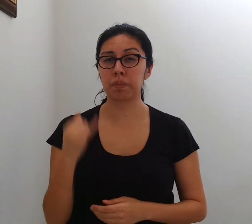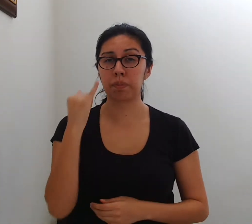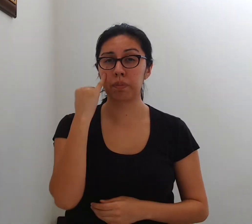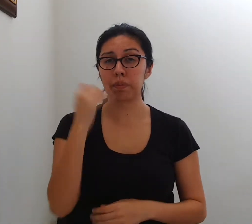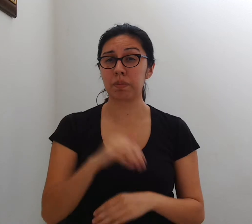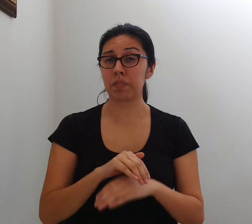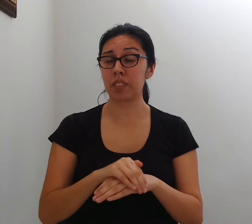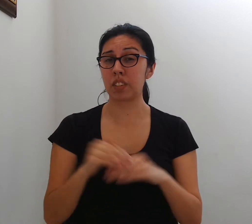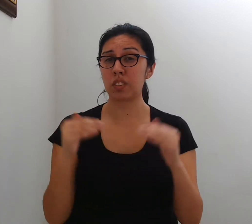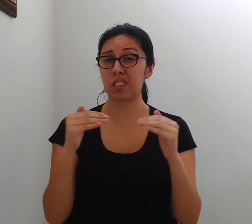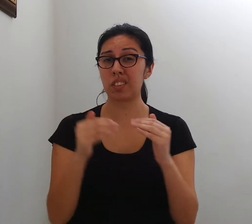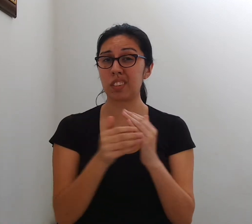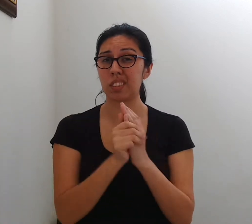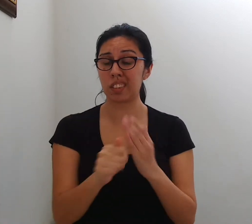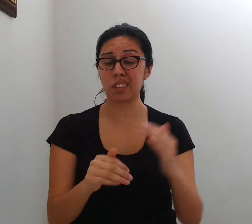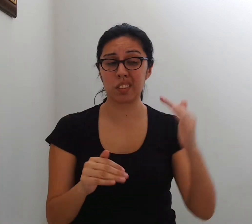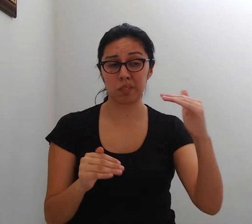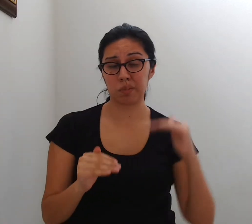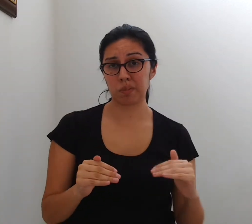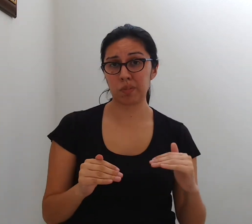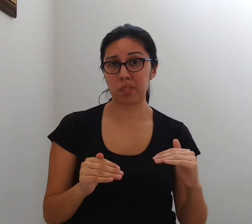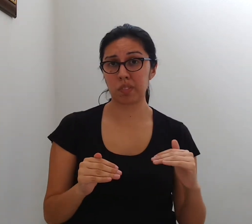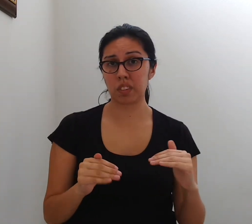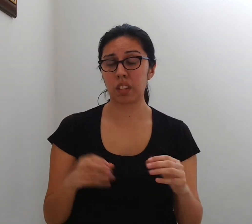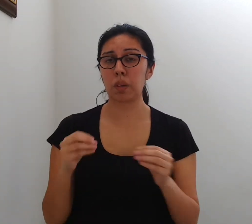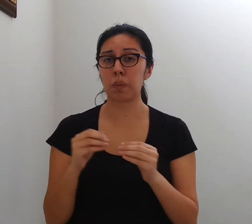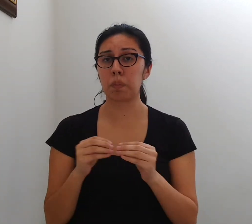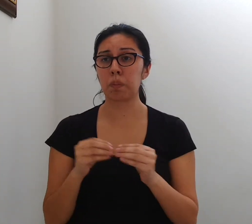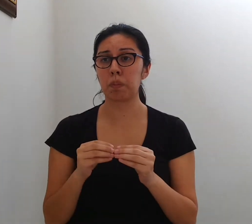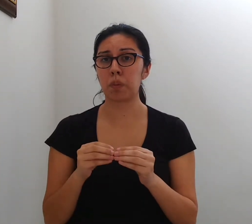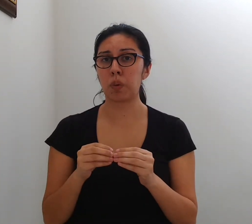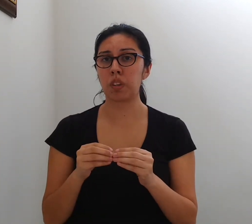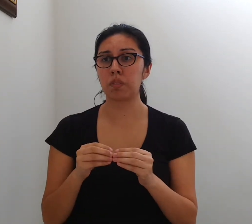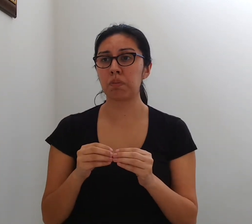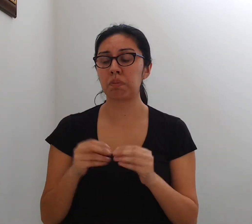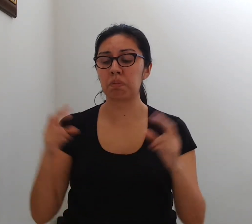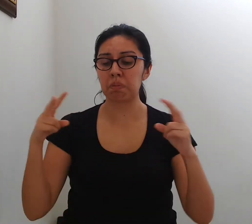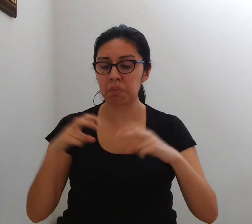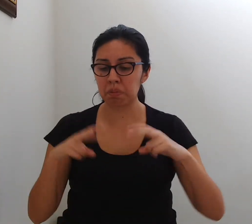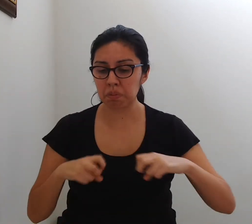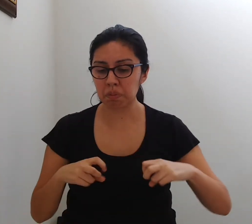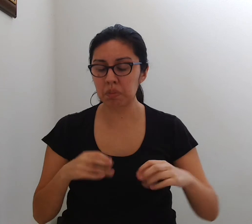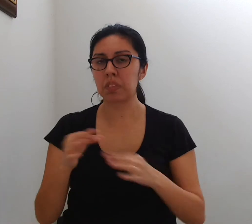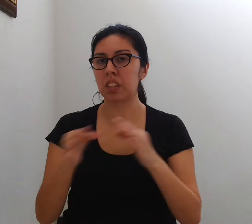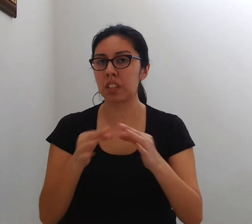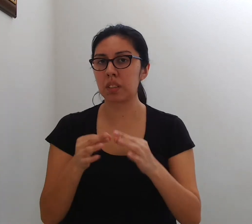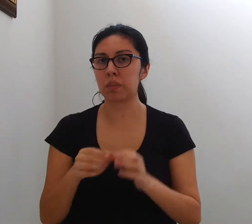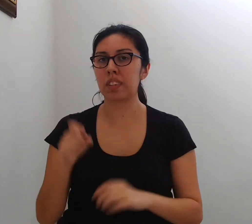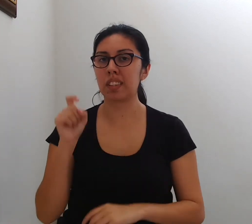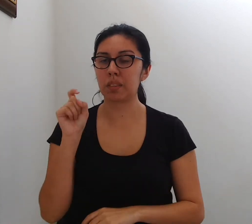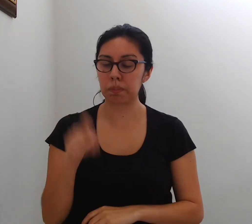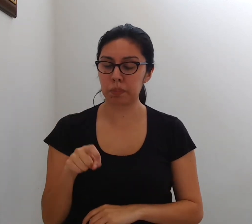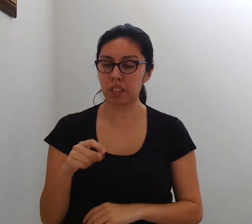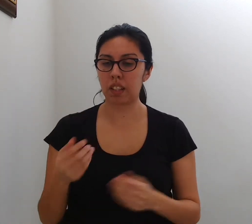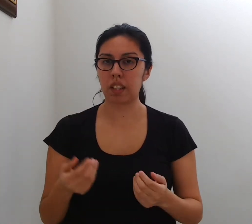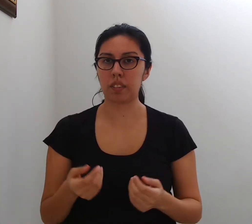the greater the need for simplification of the presentation. An interpreter must know when to